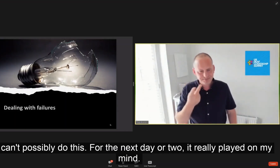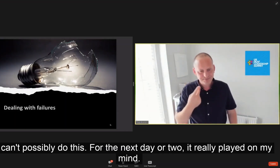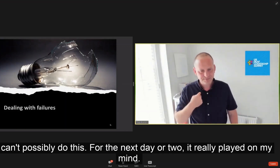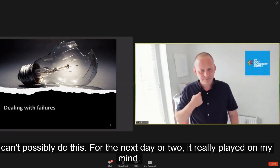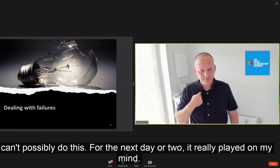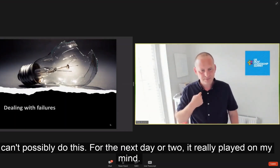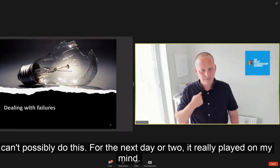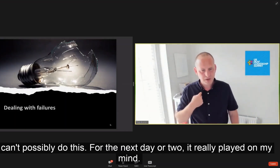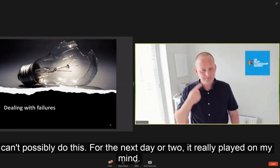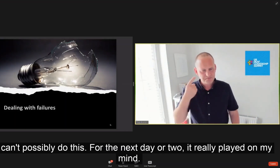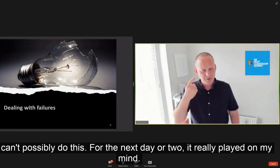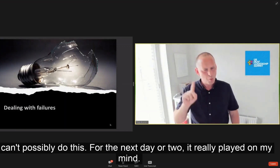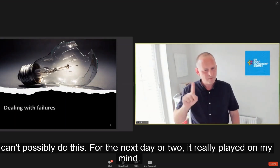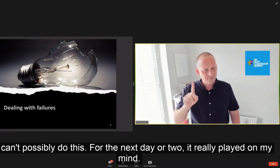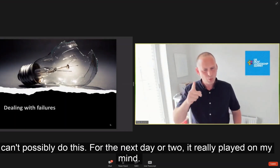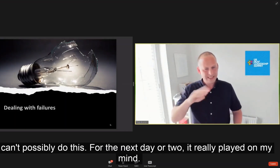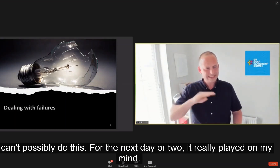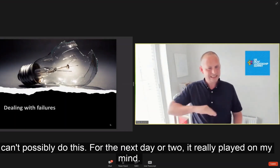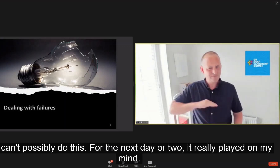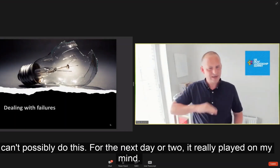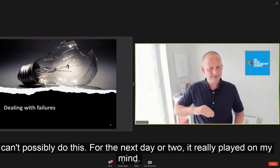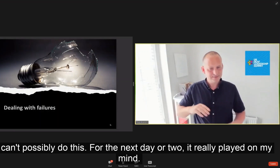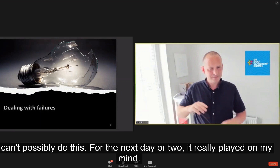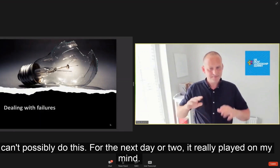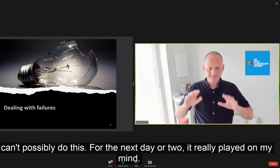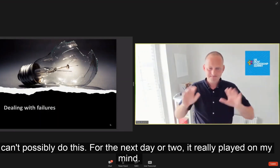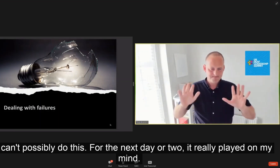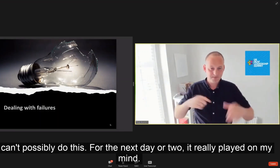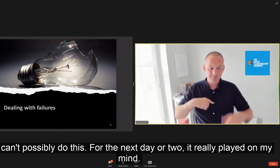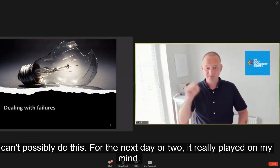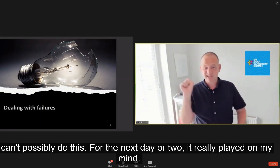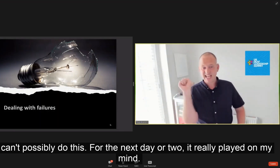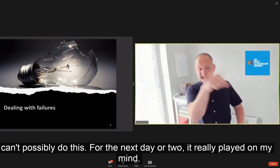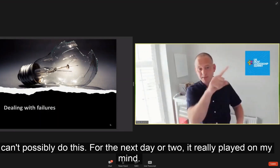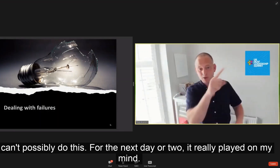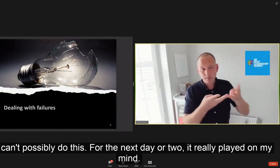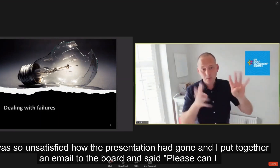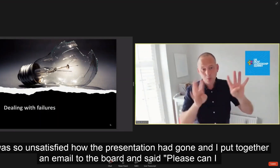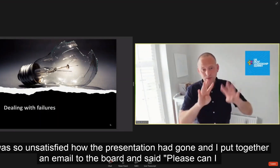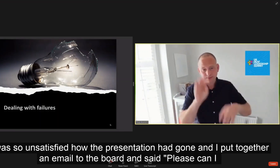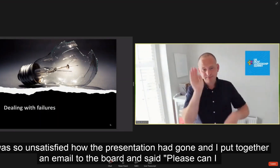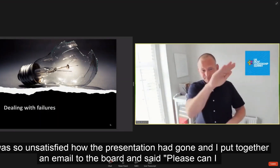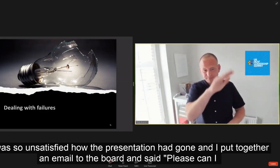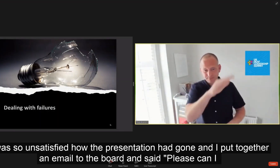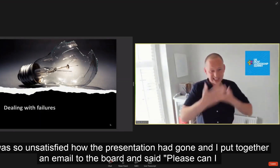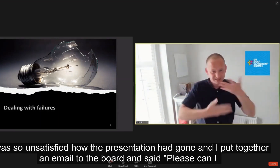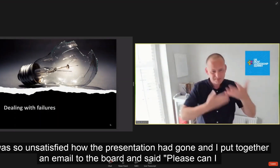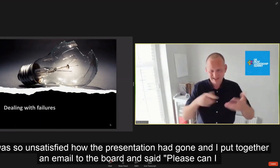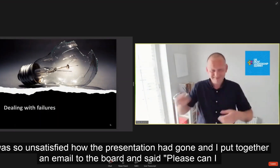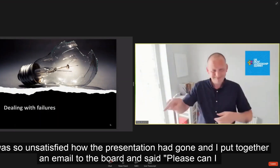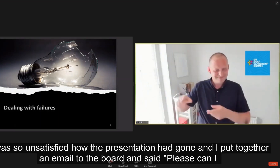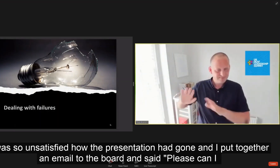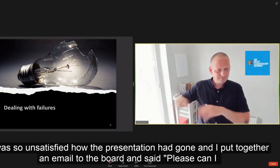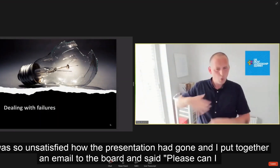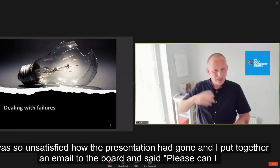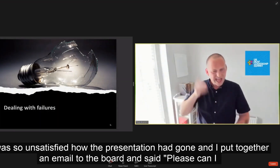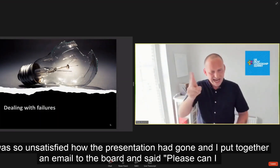possibly do this. And for the next day or 2, it really played on my mind. I thought, I'm so unsatisfied at how the way